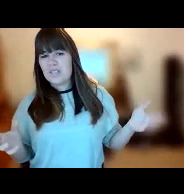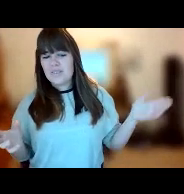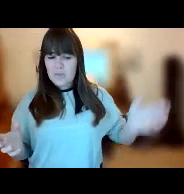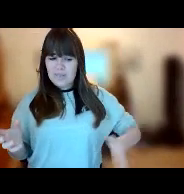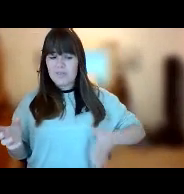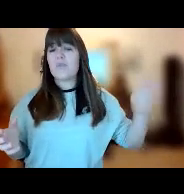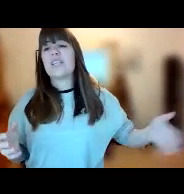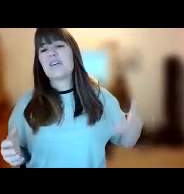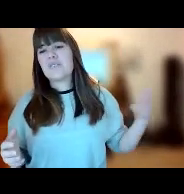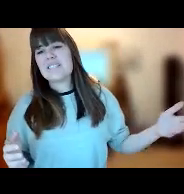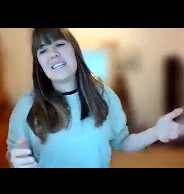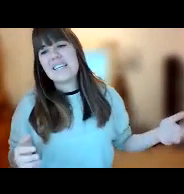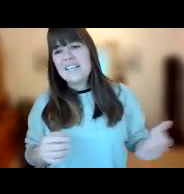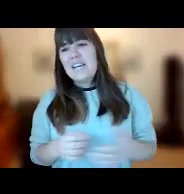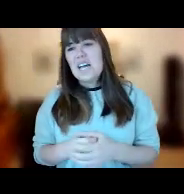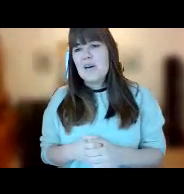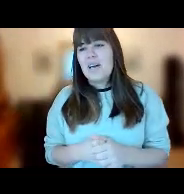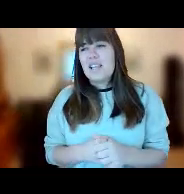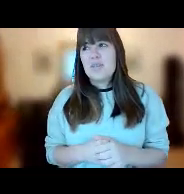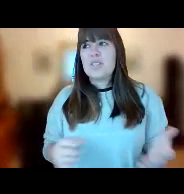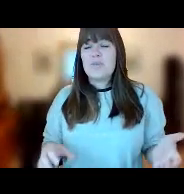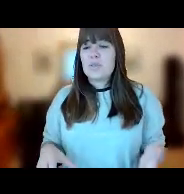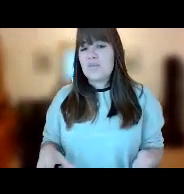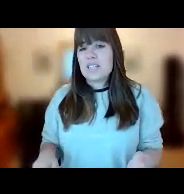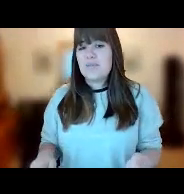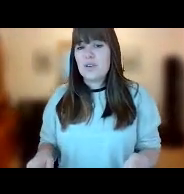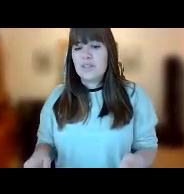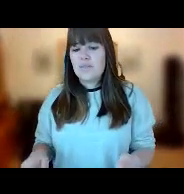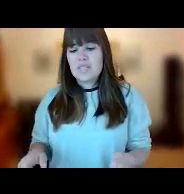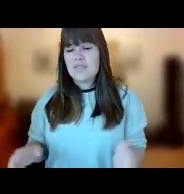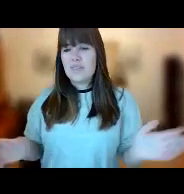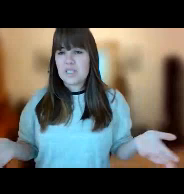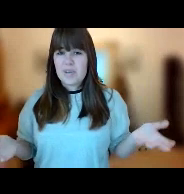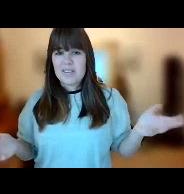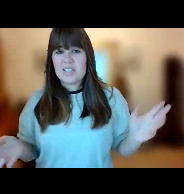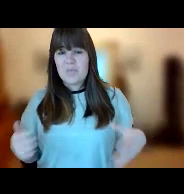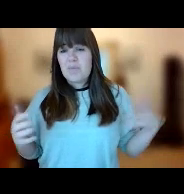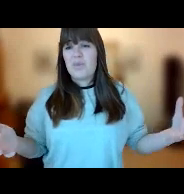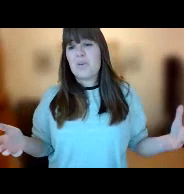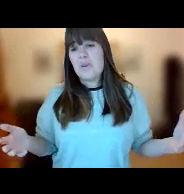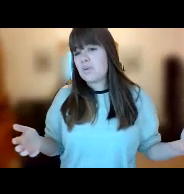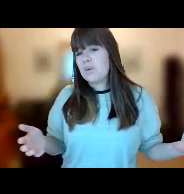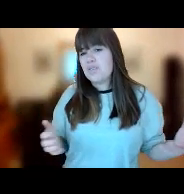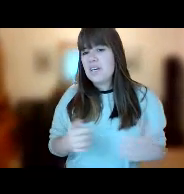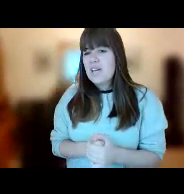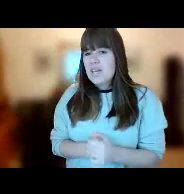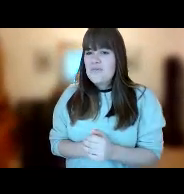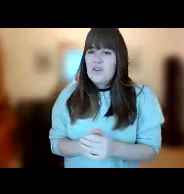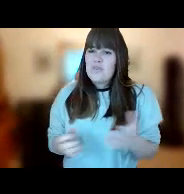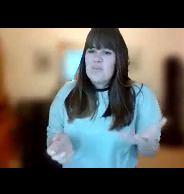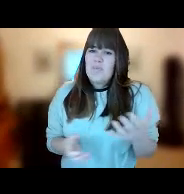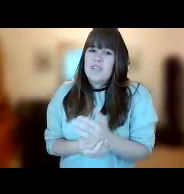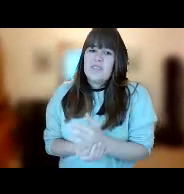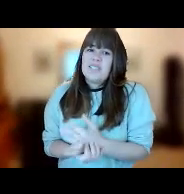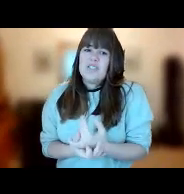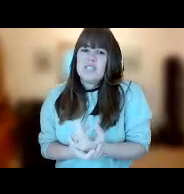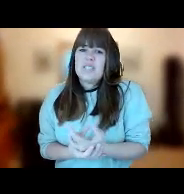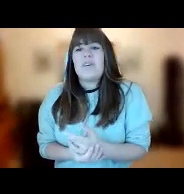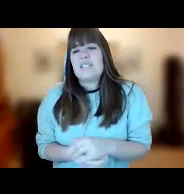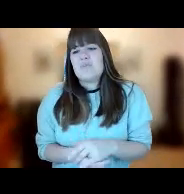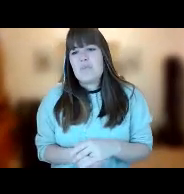to be more inclusive, that we're reviewing that constantly. And the most important thing is involving the voice of lived experience. So people that we work with, involving people